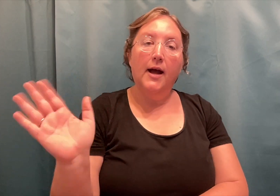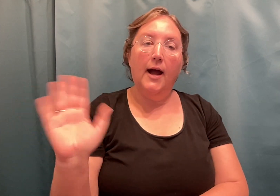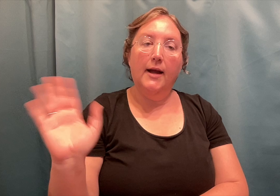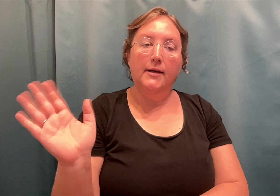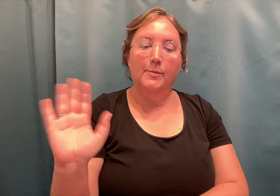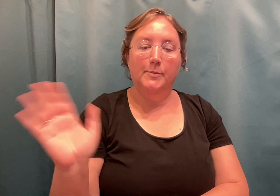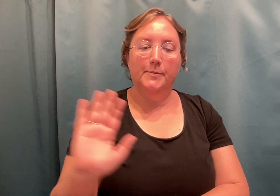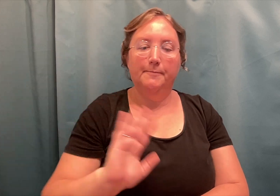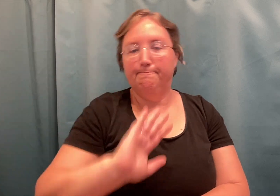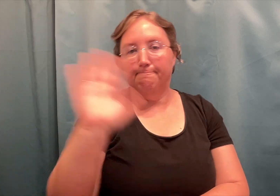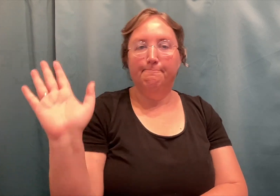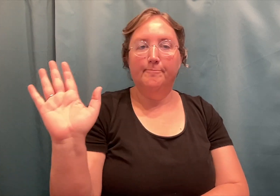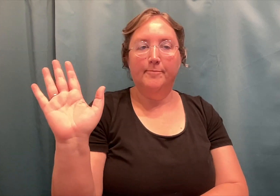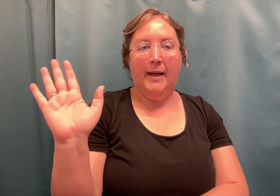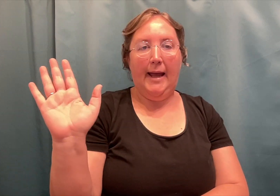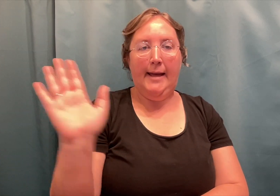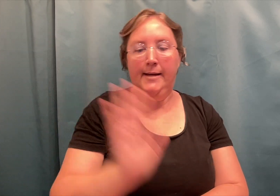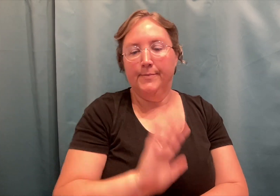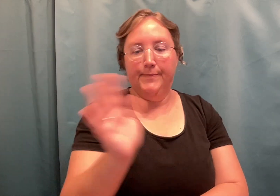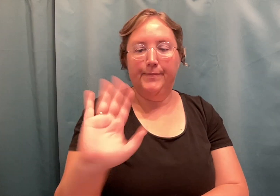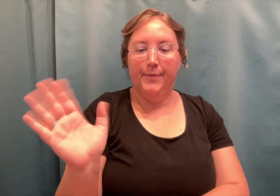Hi. Hey.